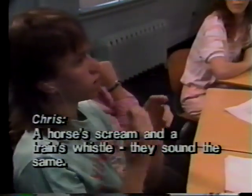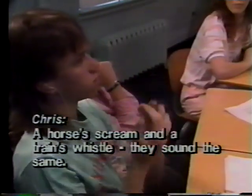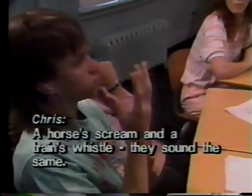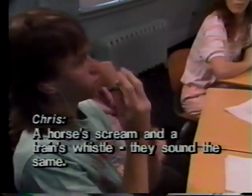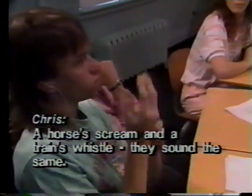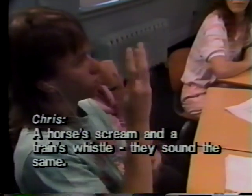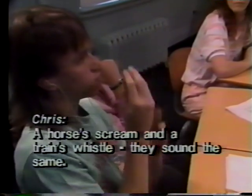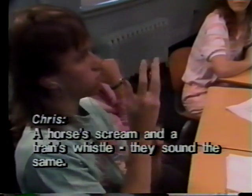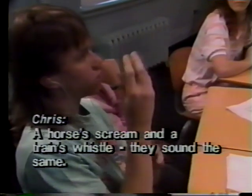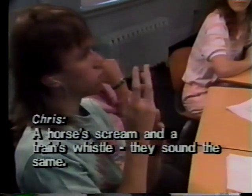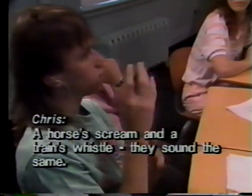120